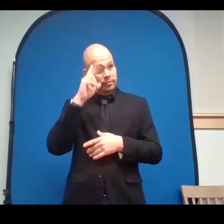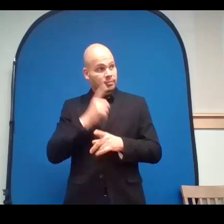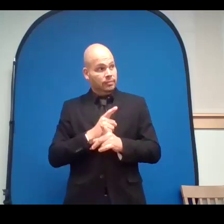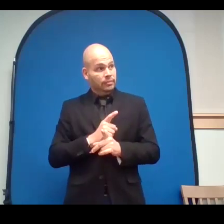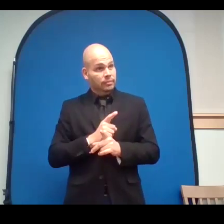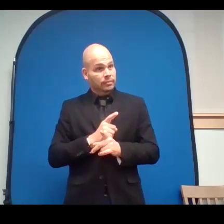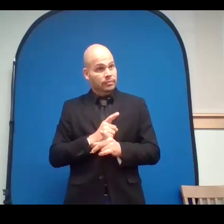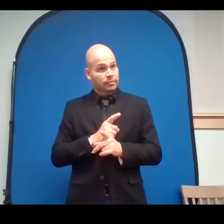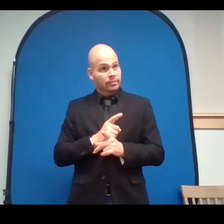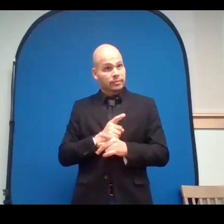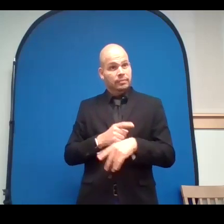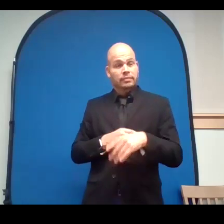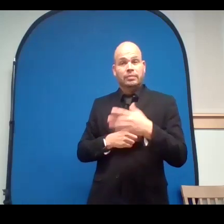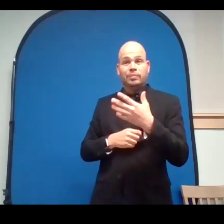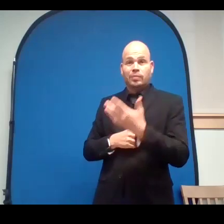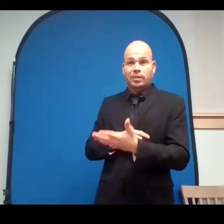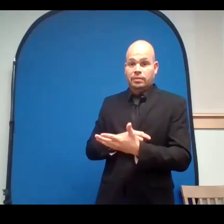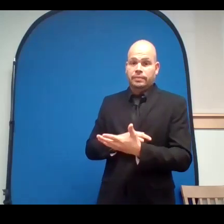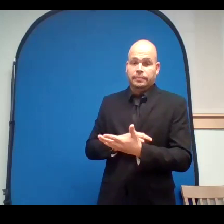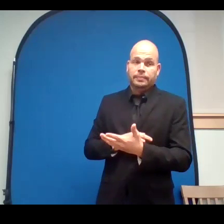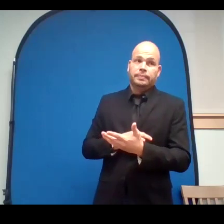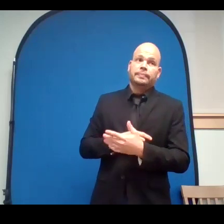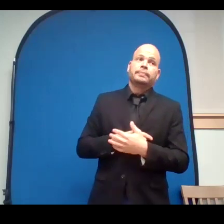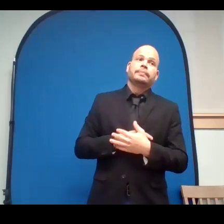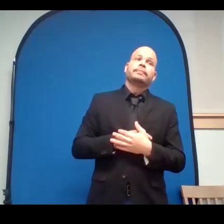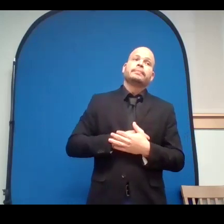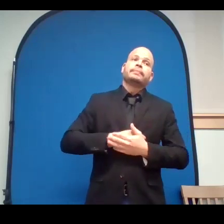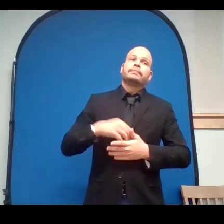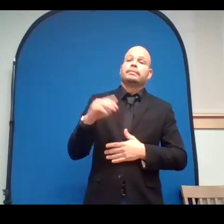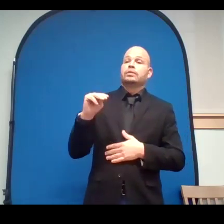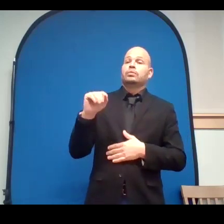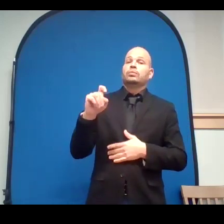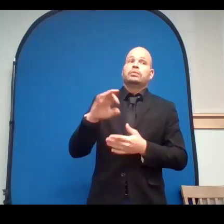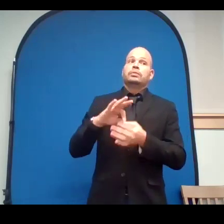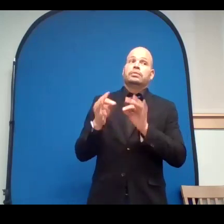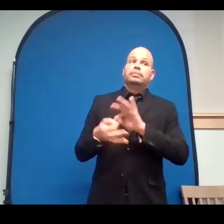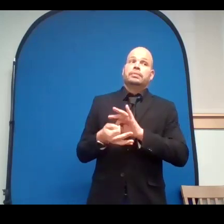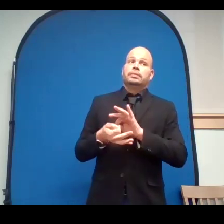According to, yes, his email, yes, sir. Why not?